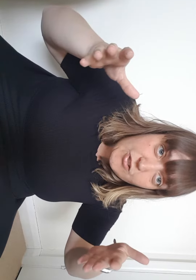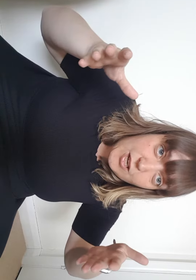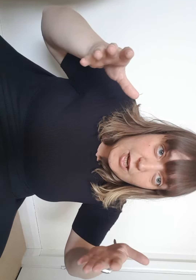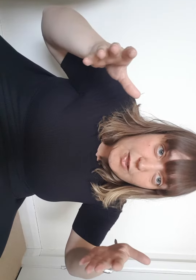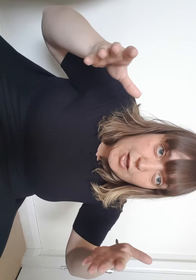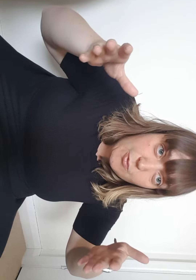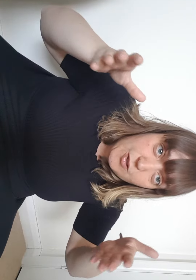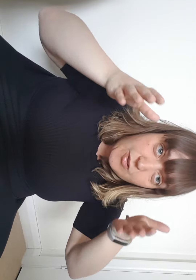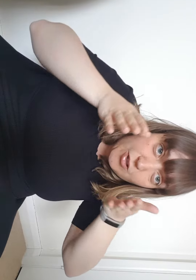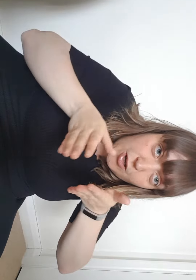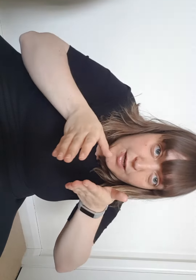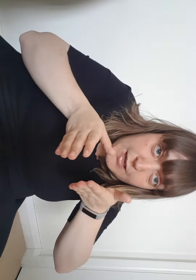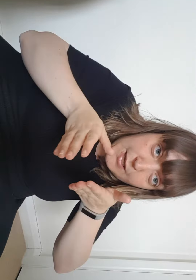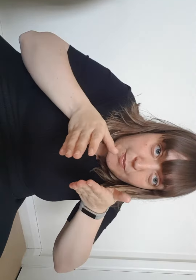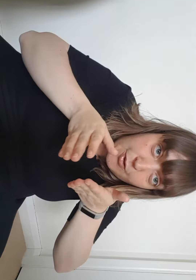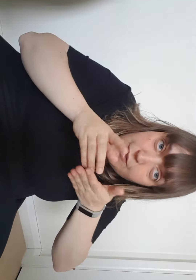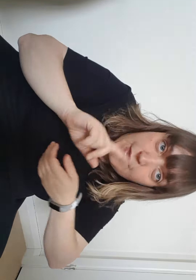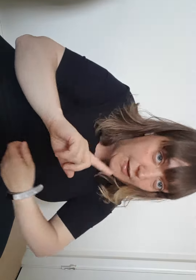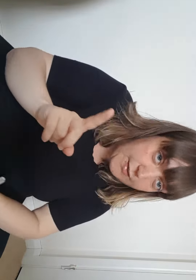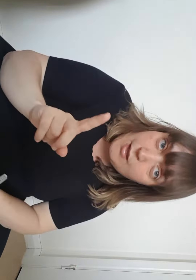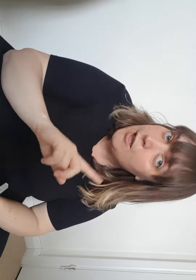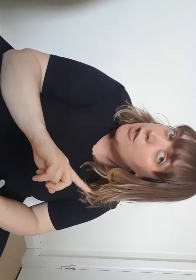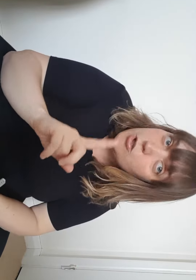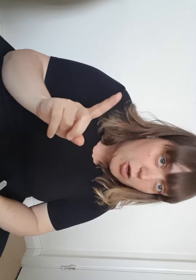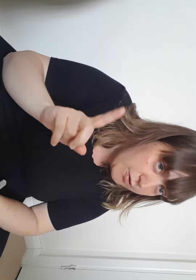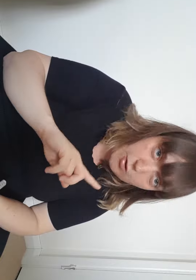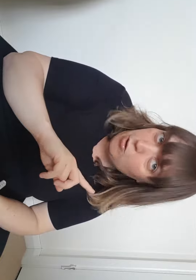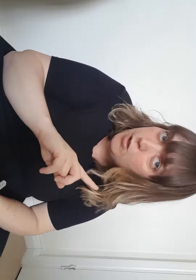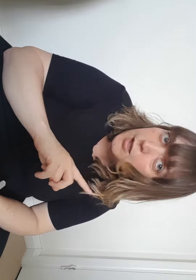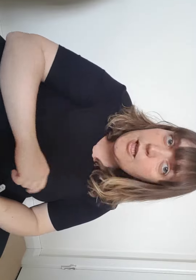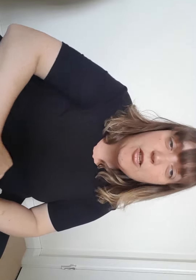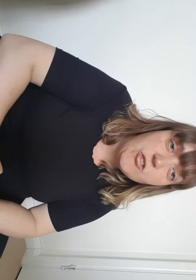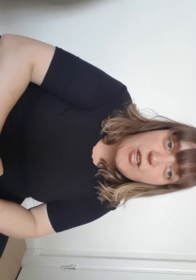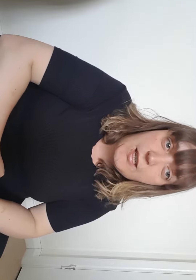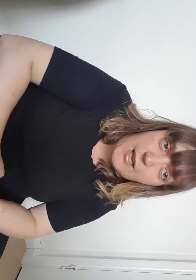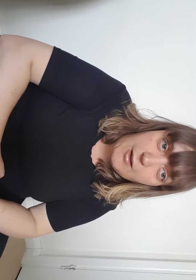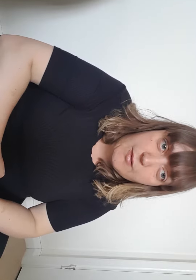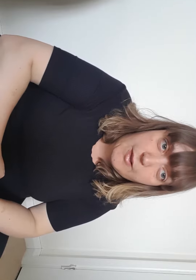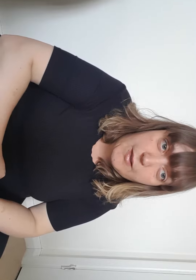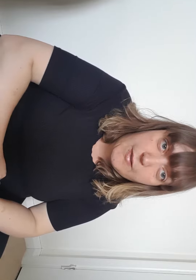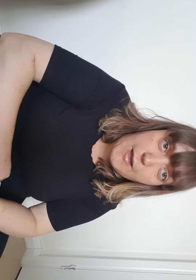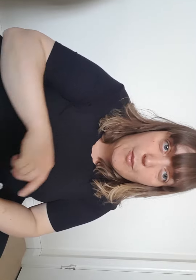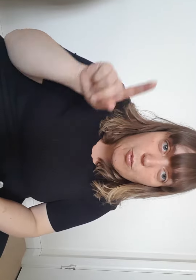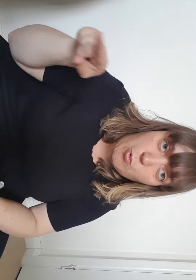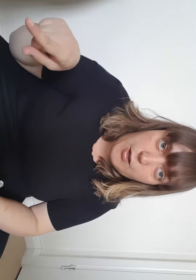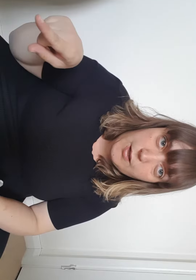chair that was tiny, but that's not all. She counted them,